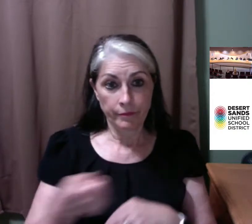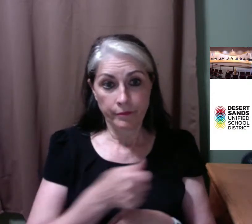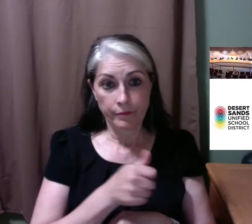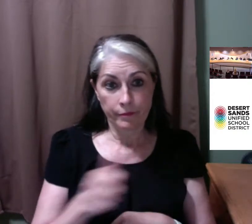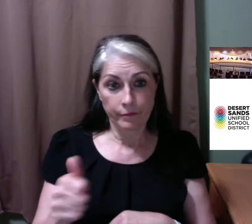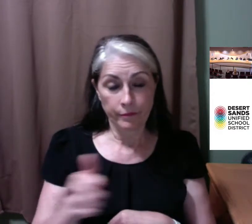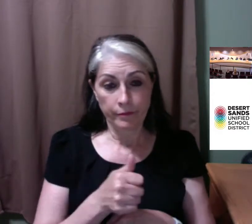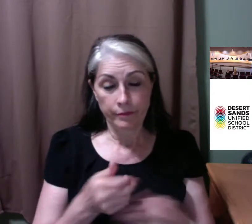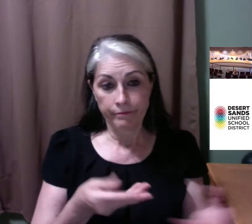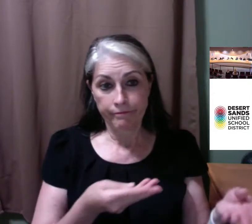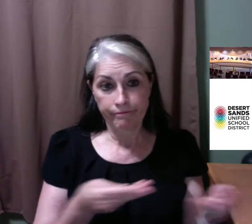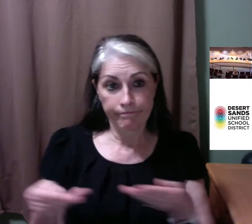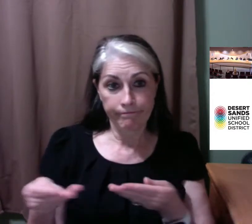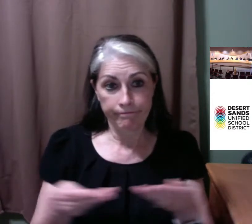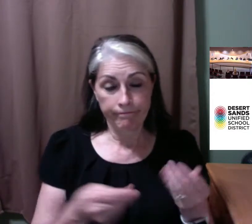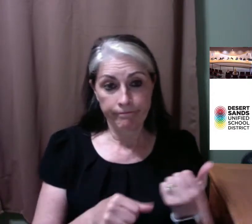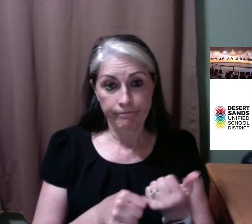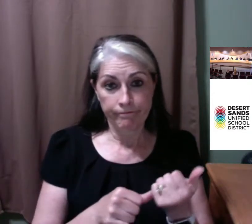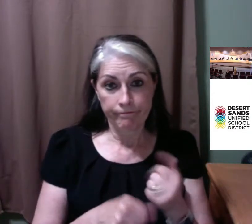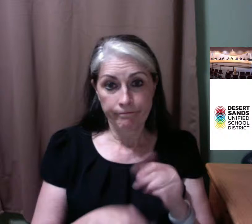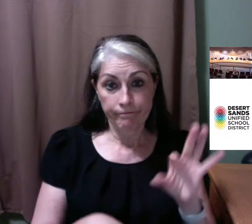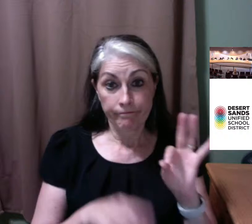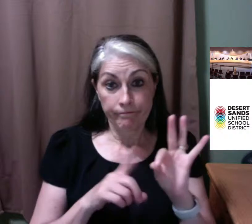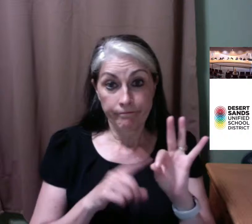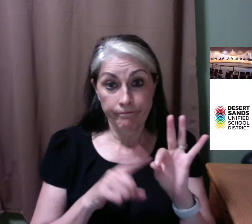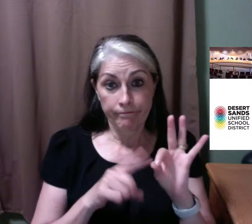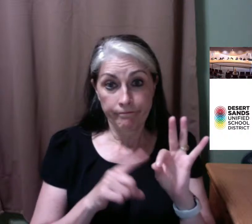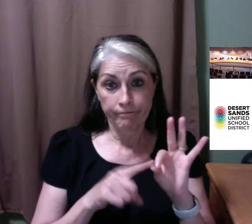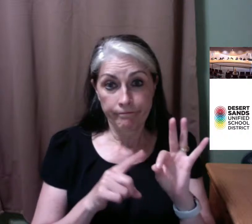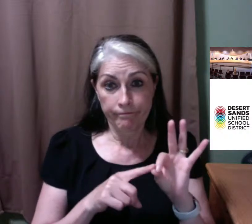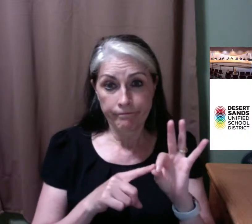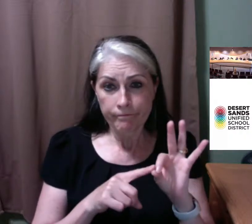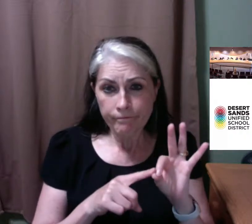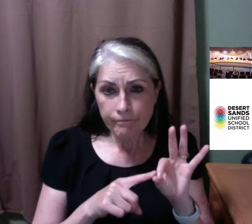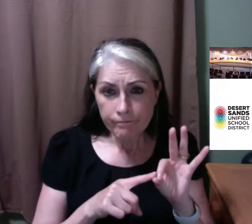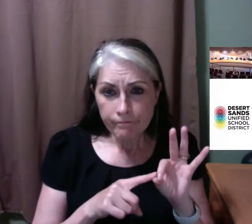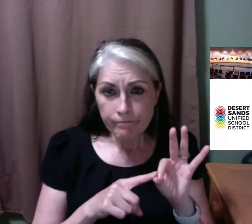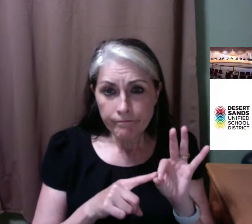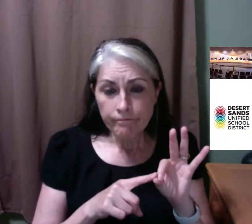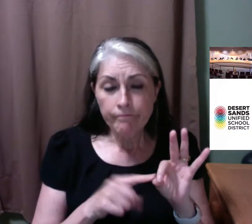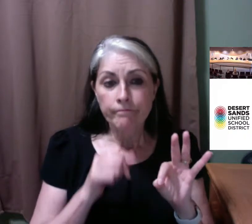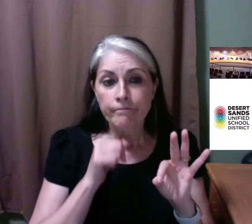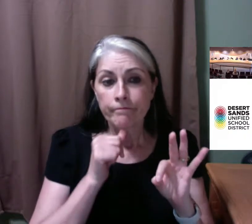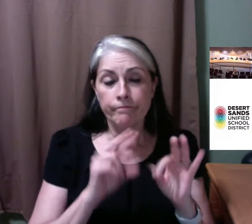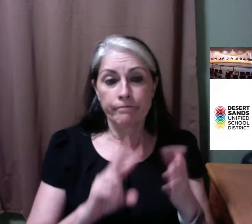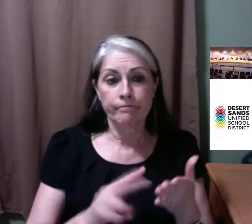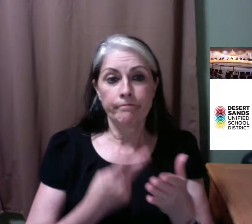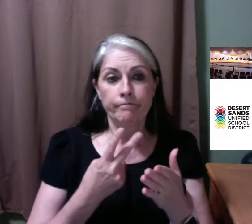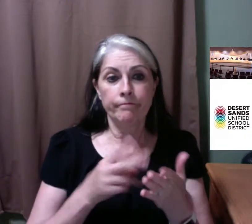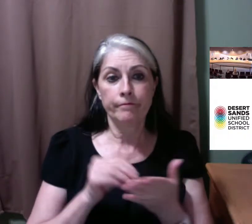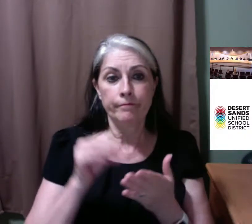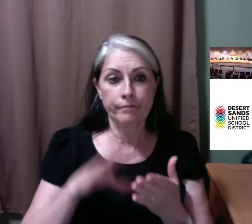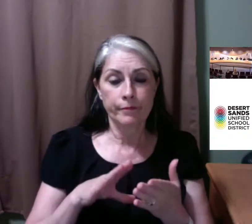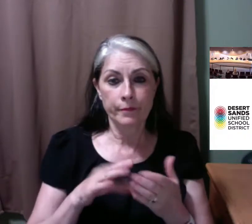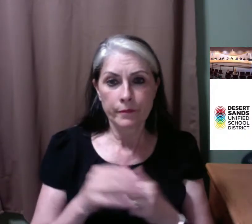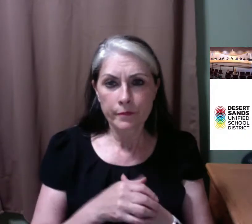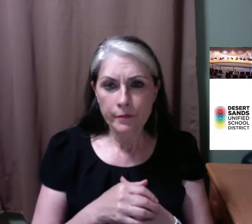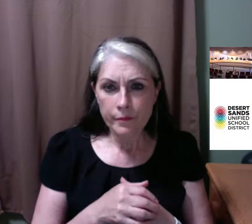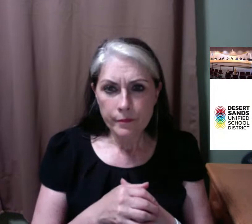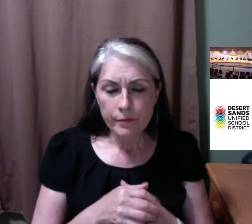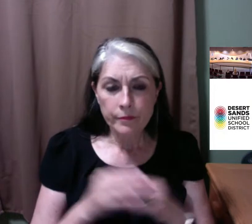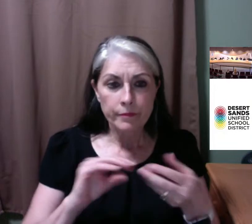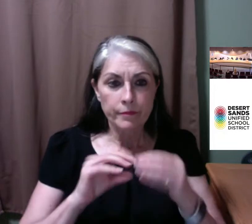assistance. Number nine, supporting the needs of the unduplicated student population includes professional development for teachers and